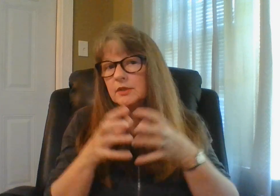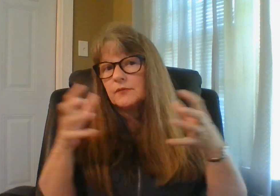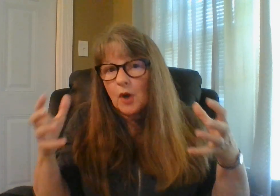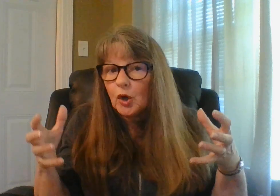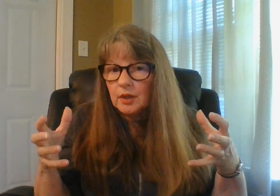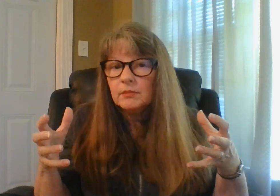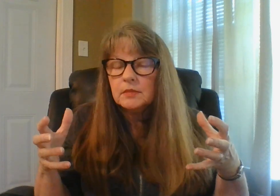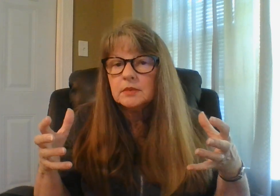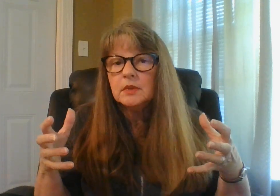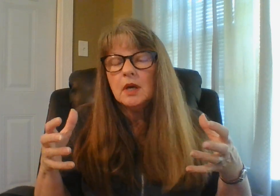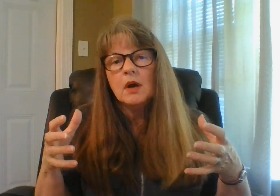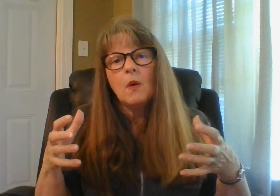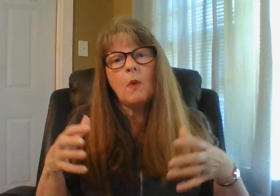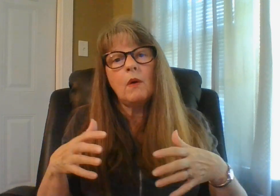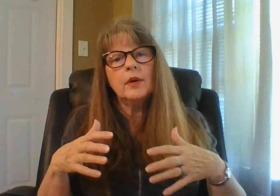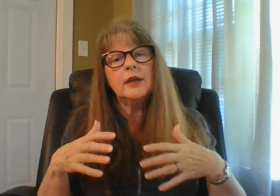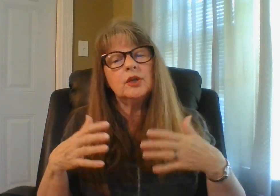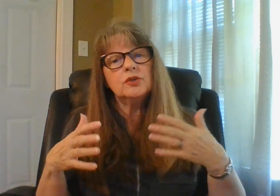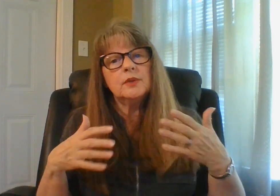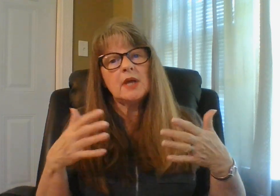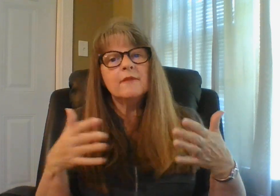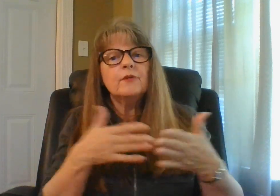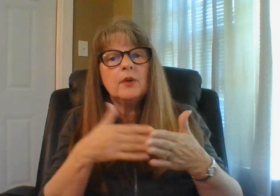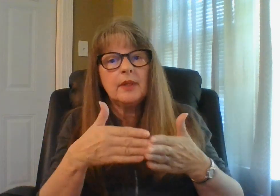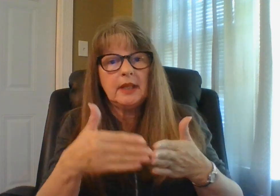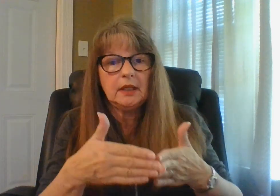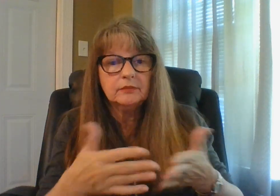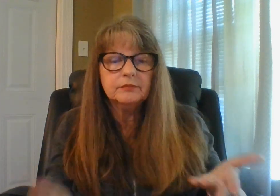is a volume, or you can do it time frequently.